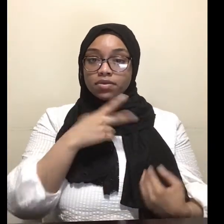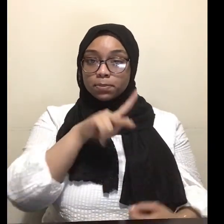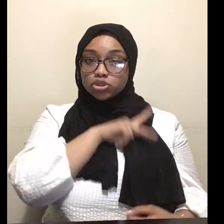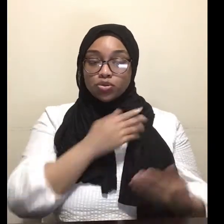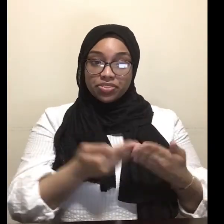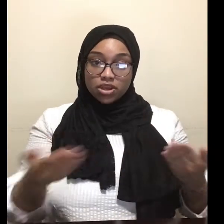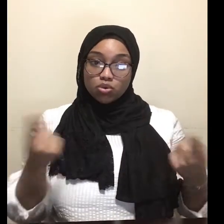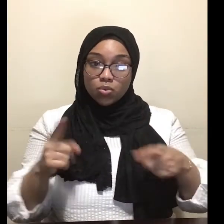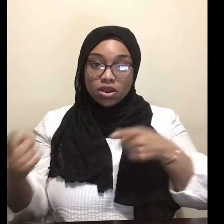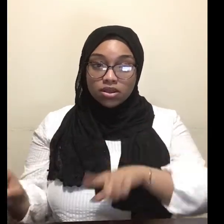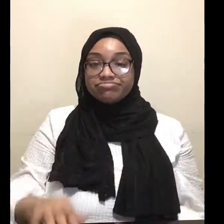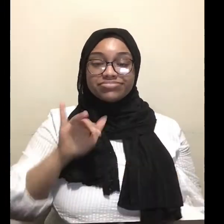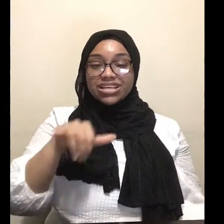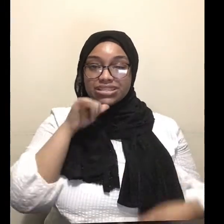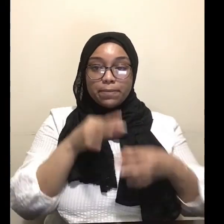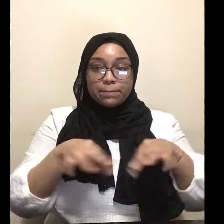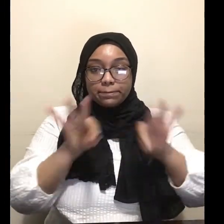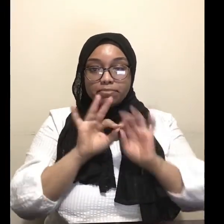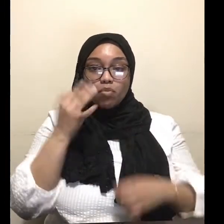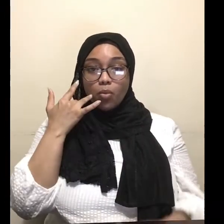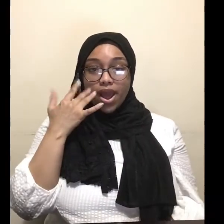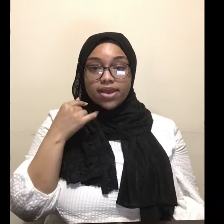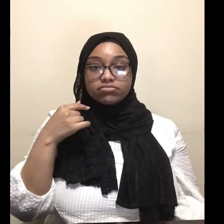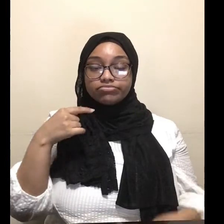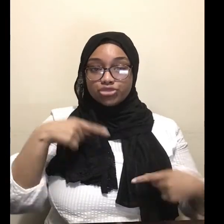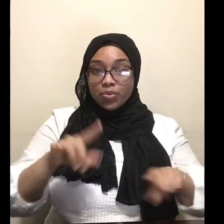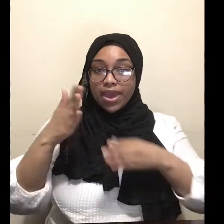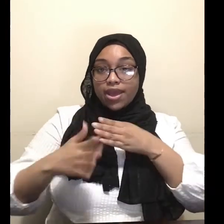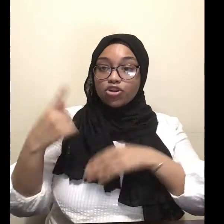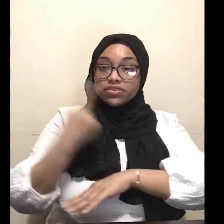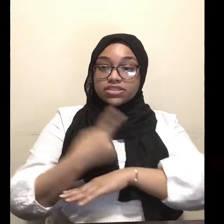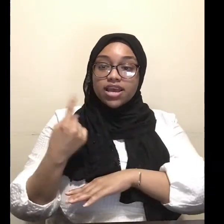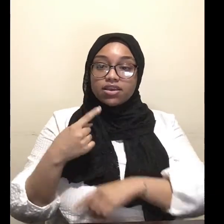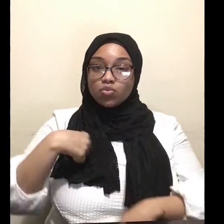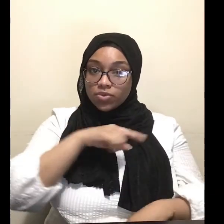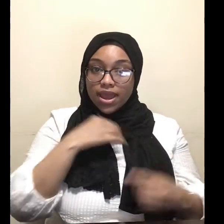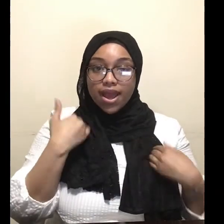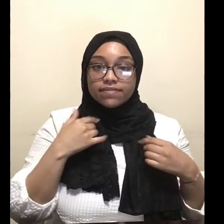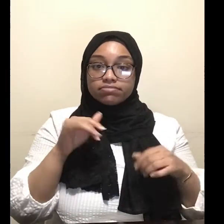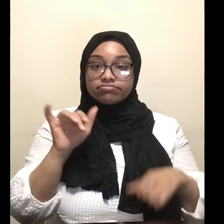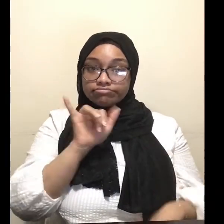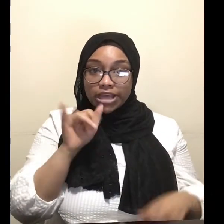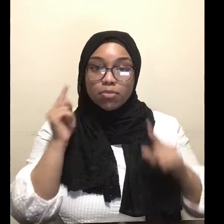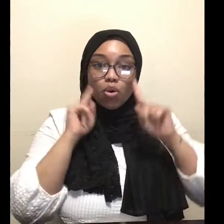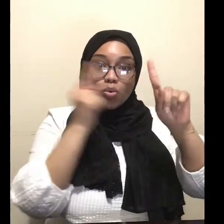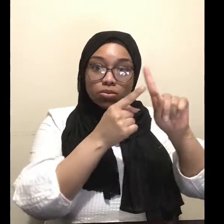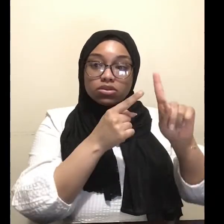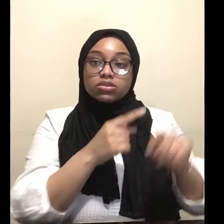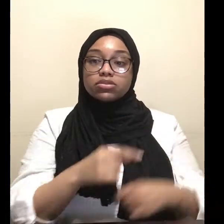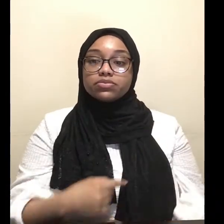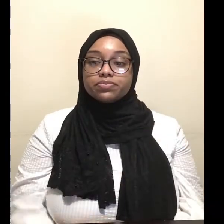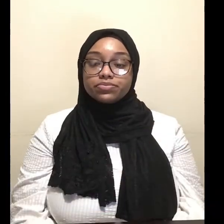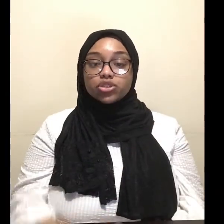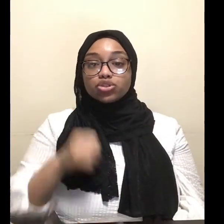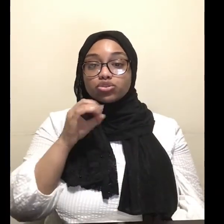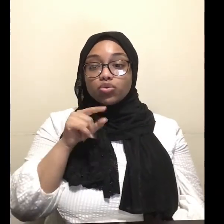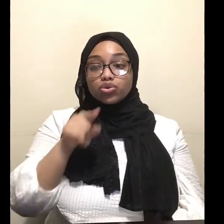You don't want to do it alone. You don't want to address it alone. You want to focus on the facts still. You don't want to focus on